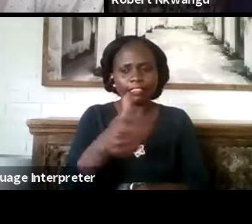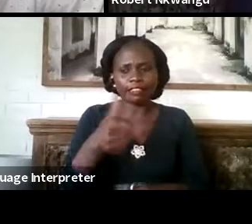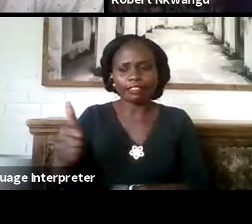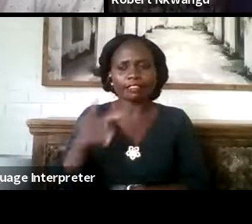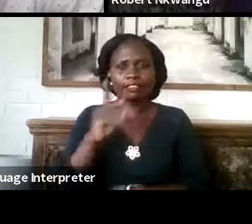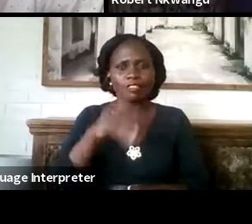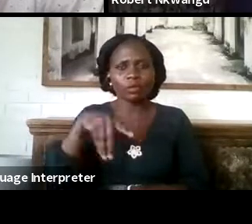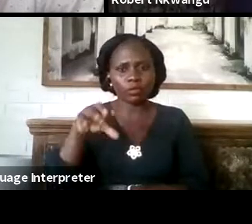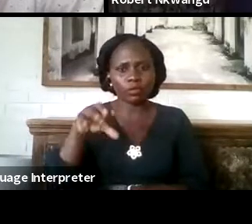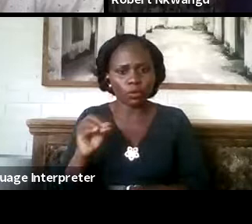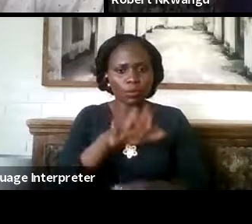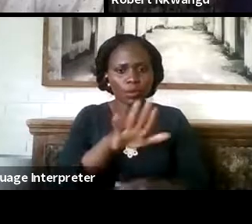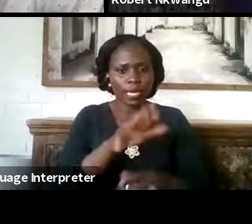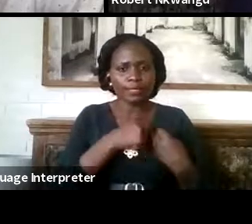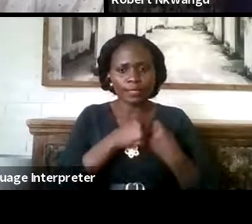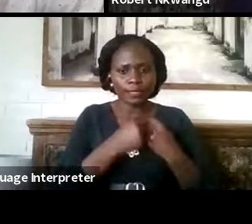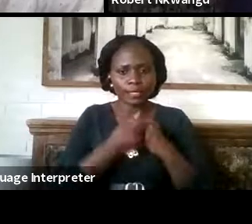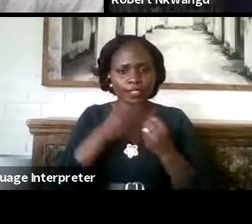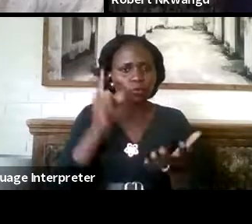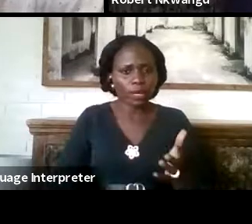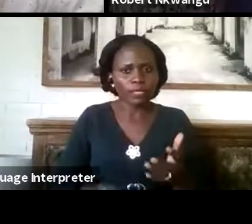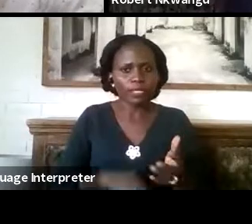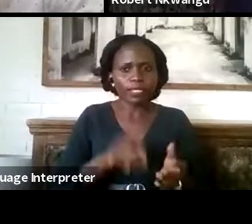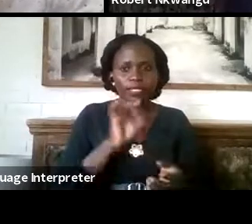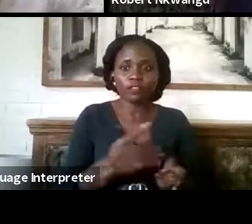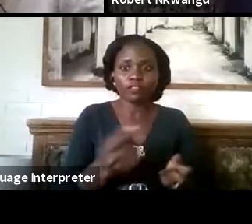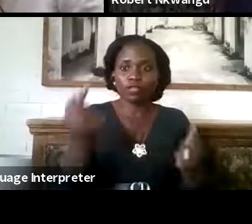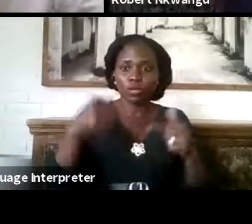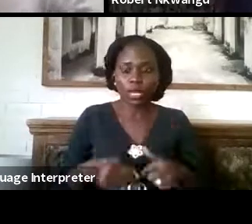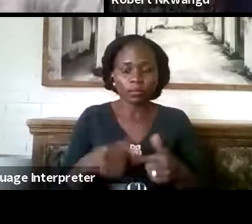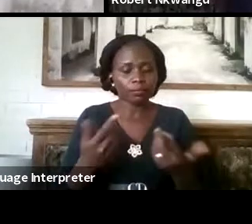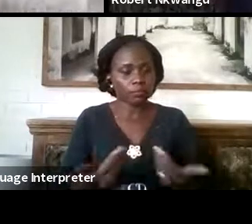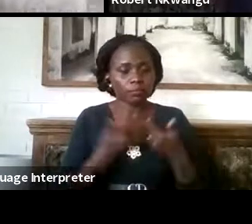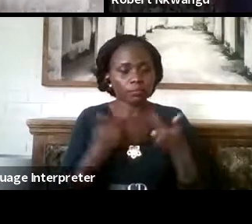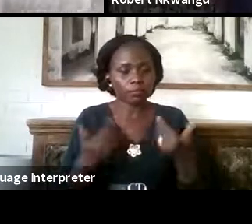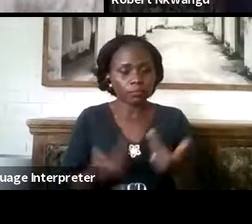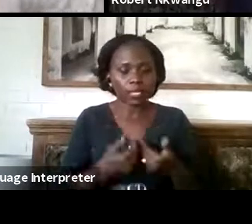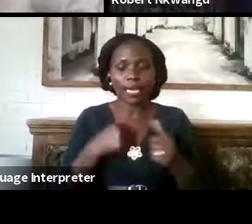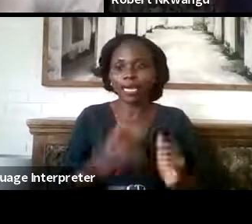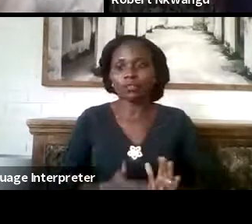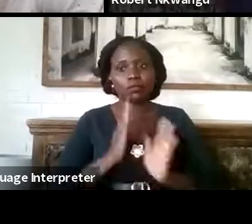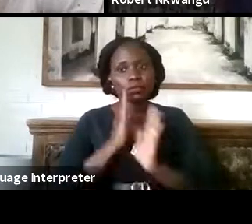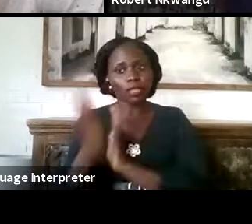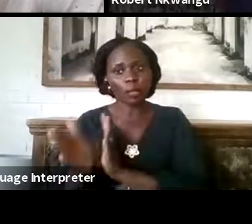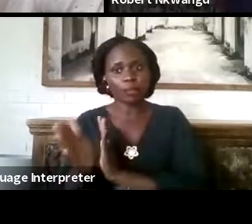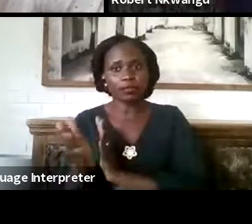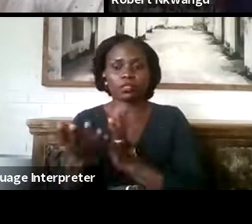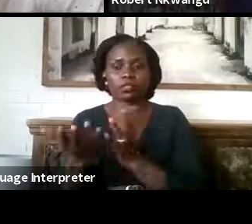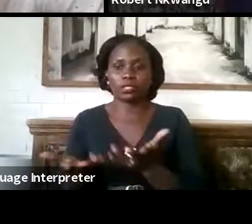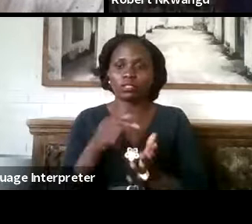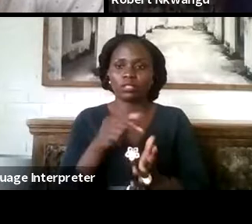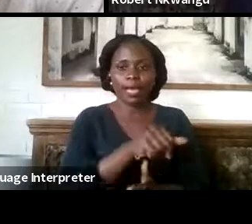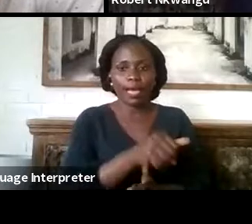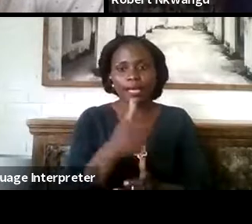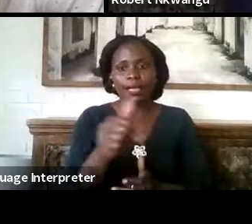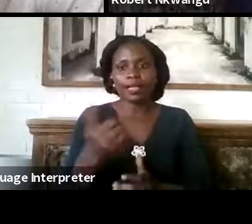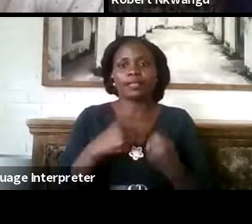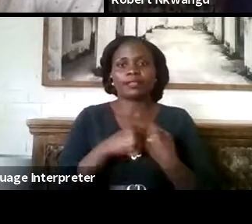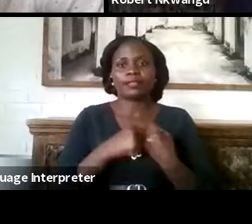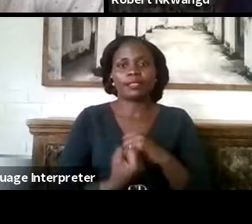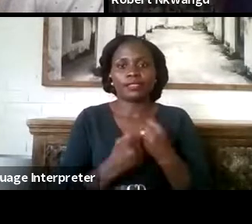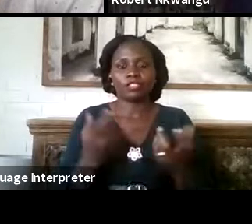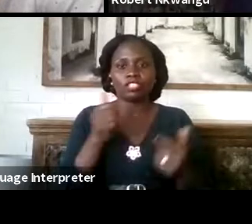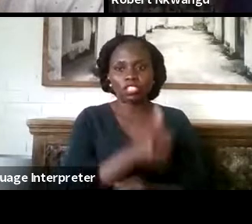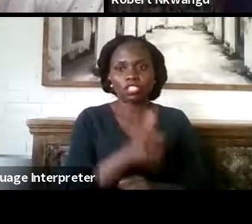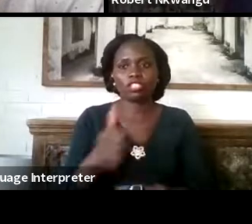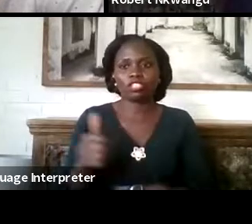challenges, so that when you come and package it up, you know how to approach those other challenges that each DPO has, because they all have